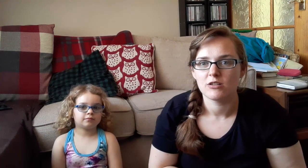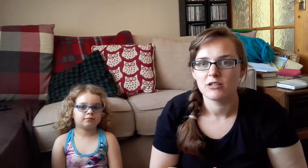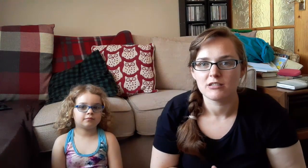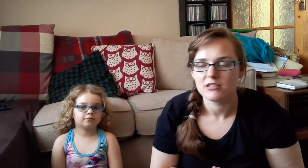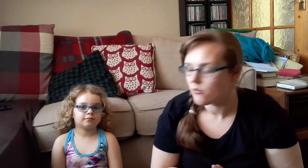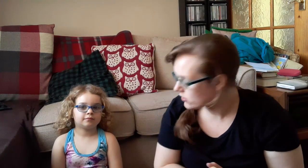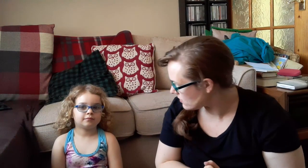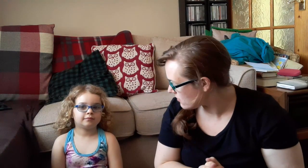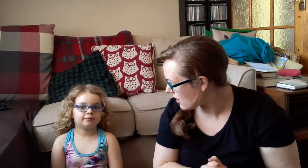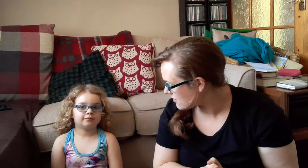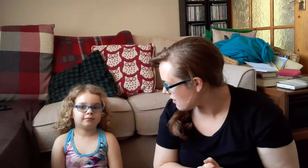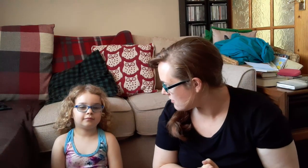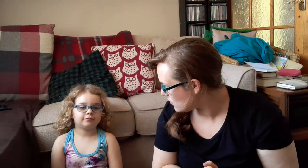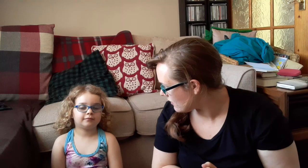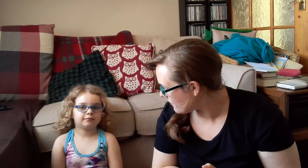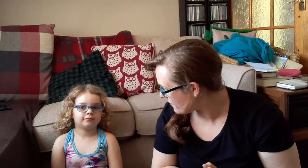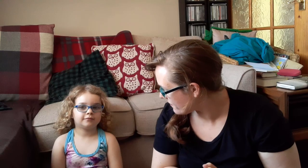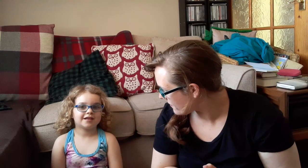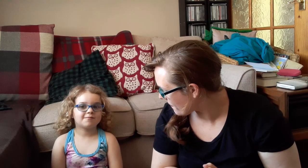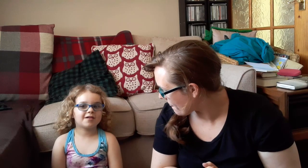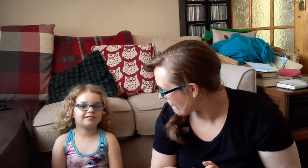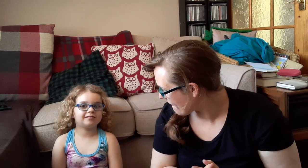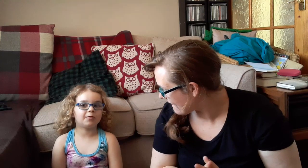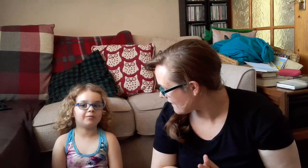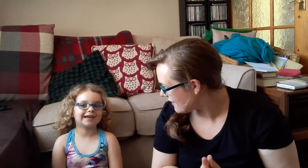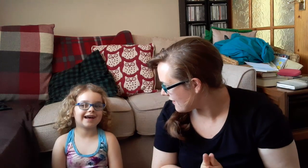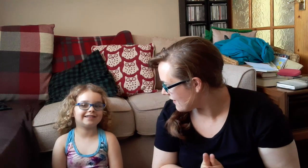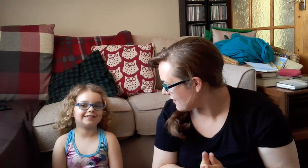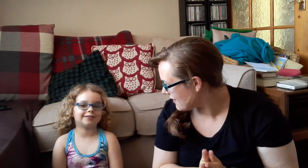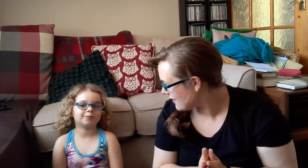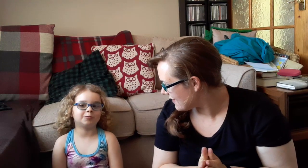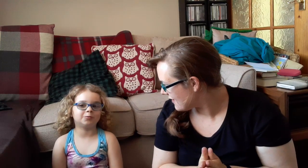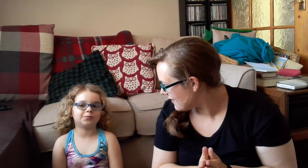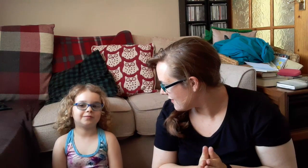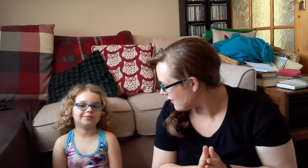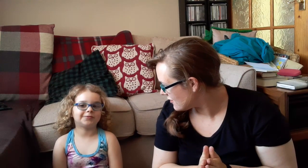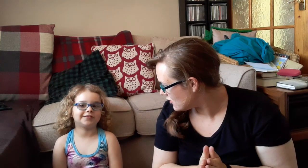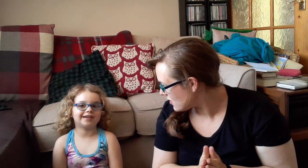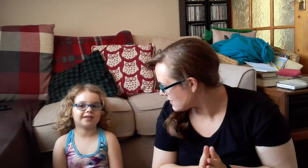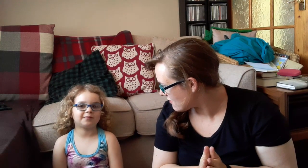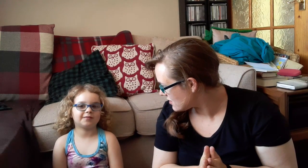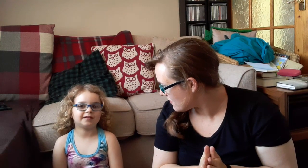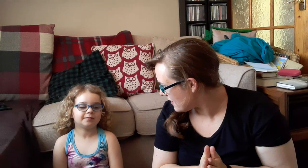Little Star. What do we do with our stars, Miriam? Polish them up like I did at school. Can you show us how to do it?